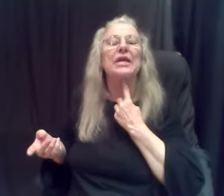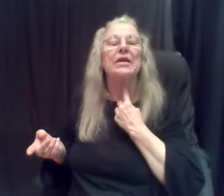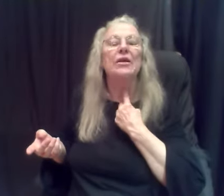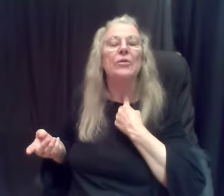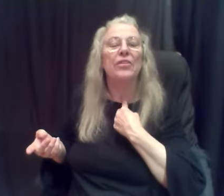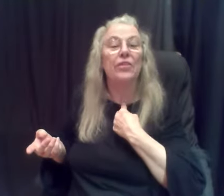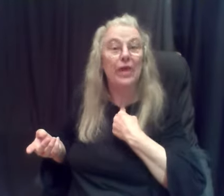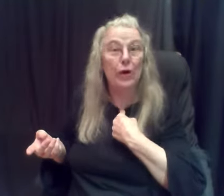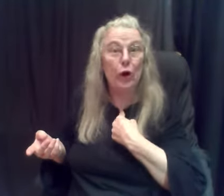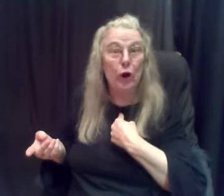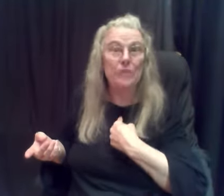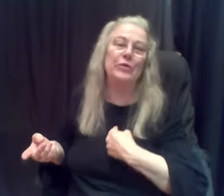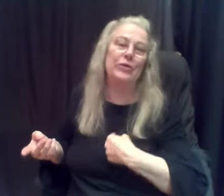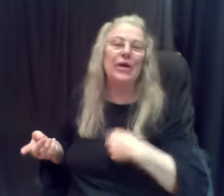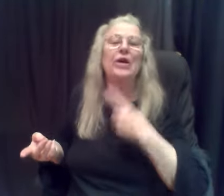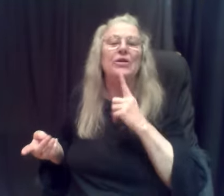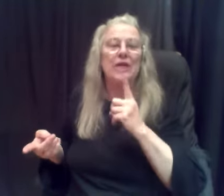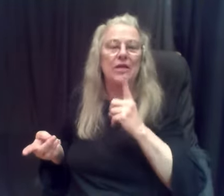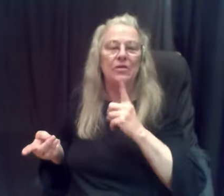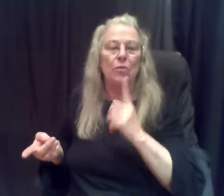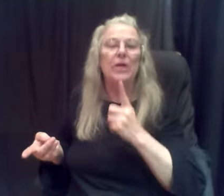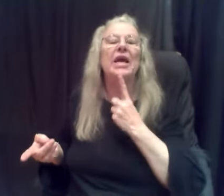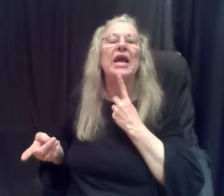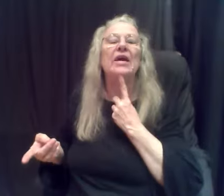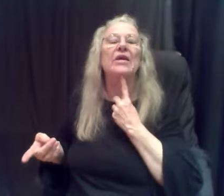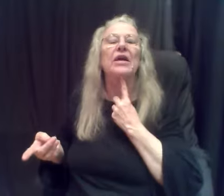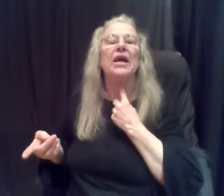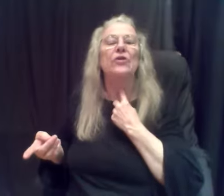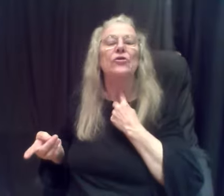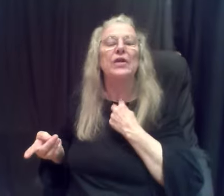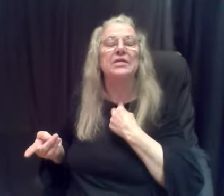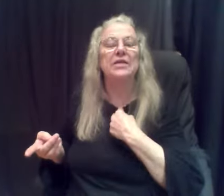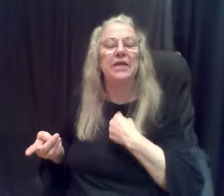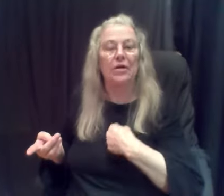bit thinner. So you take the one hand and trace it down